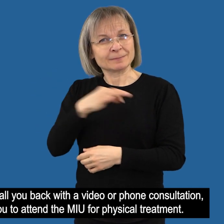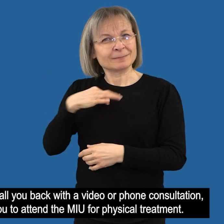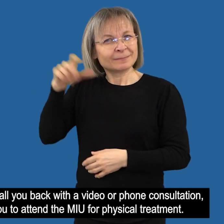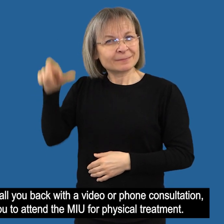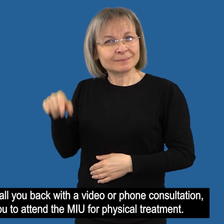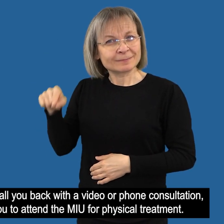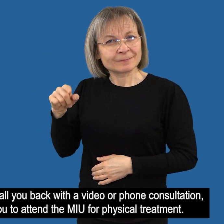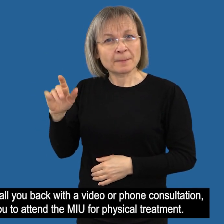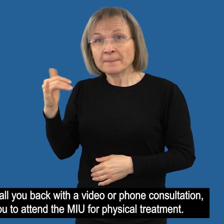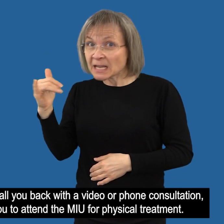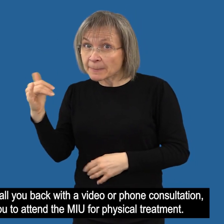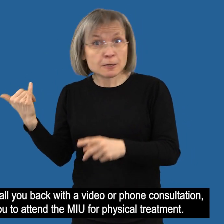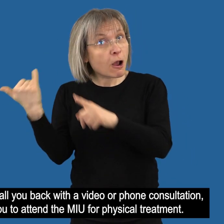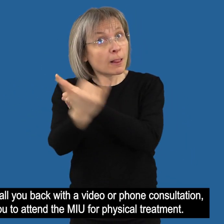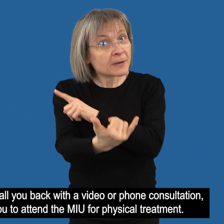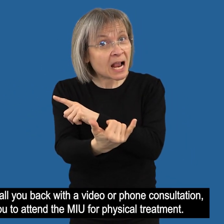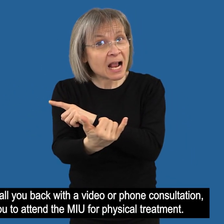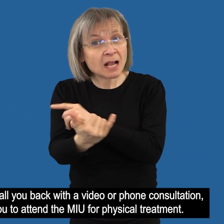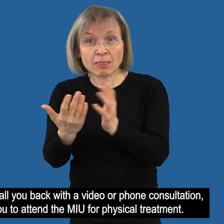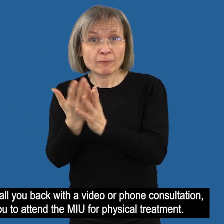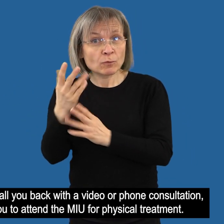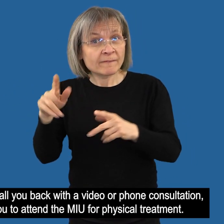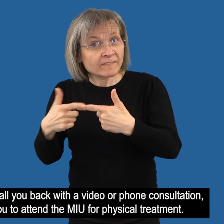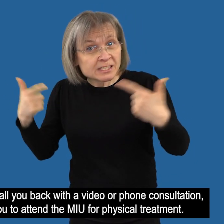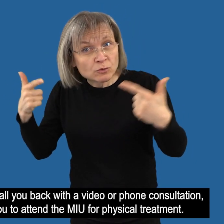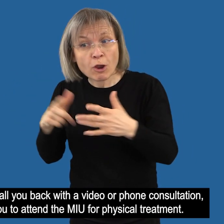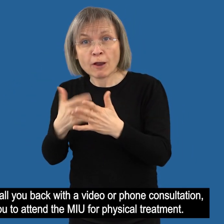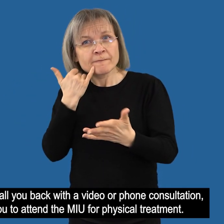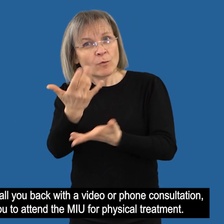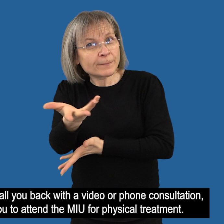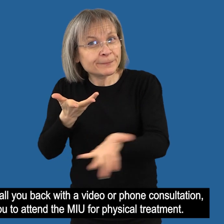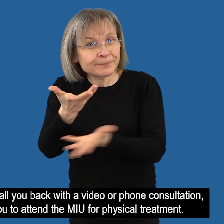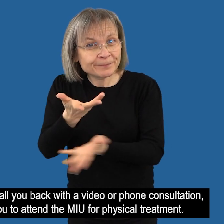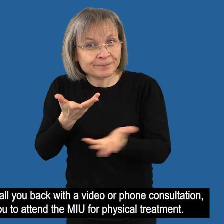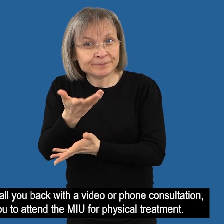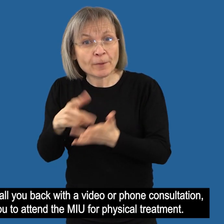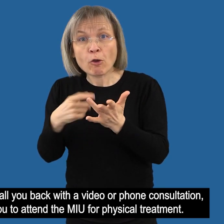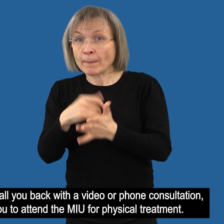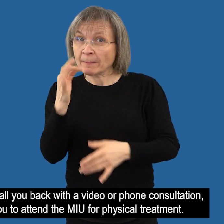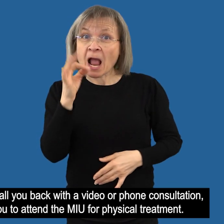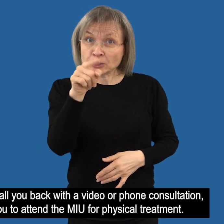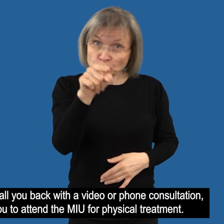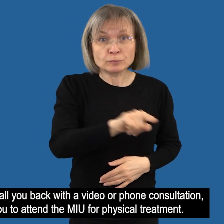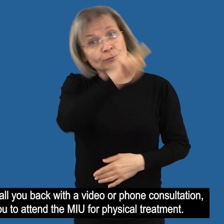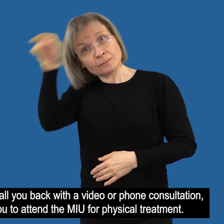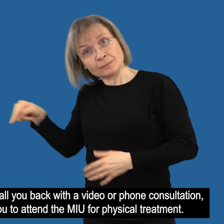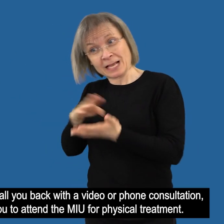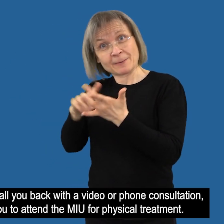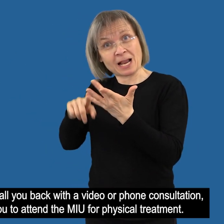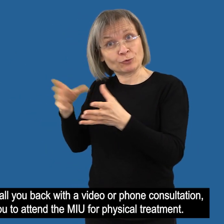An MIU clinician may call you back with a video or phone consultation, or they may ask you to attend the MIU for